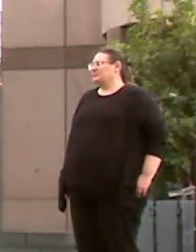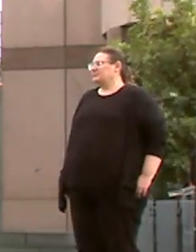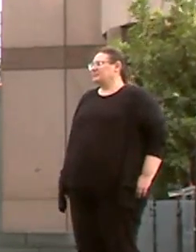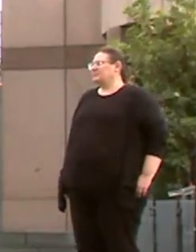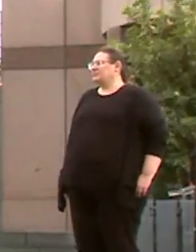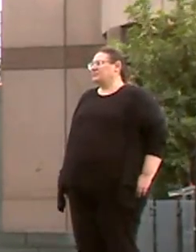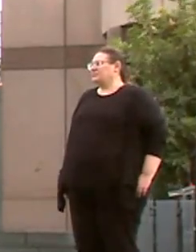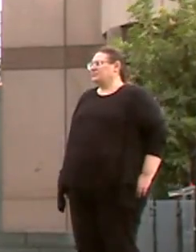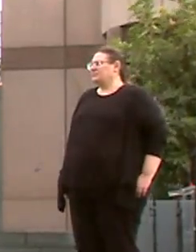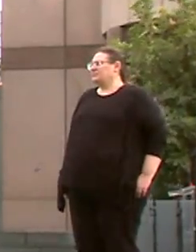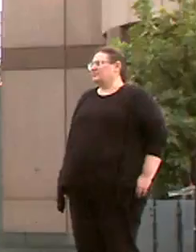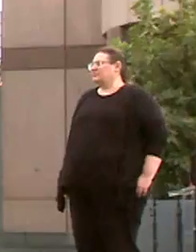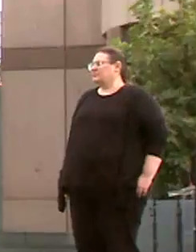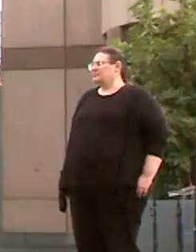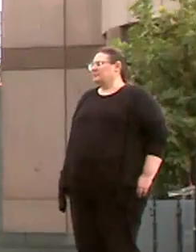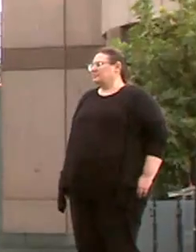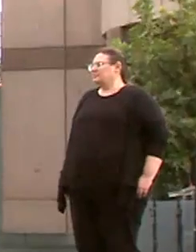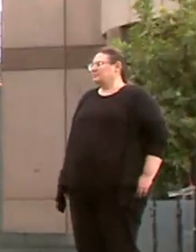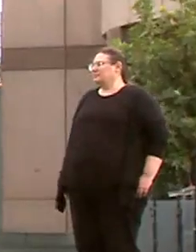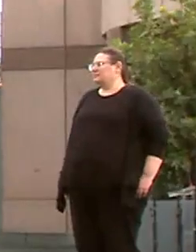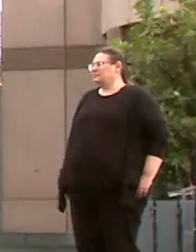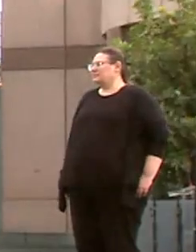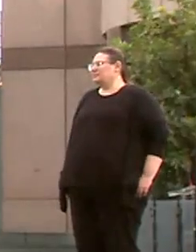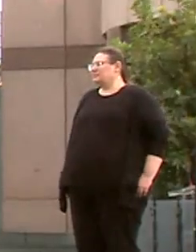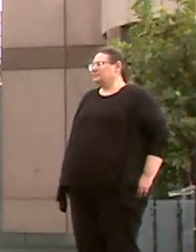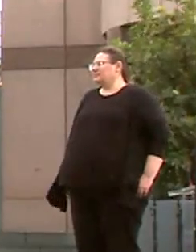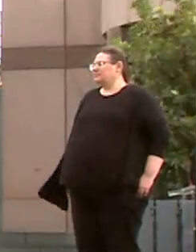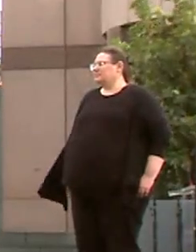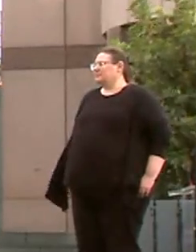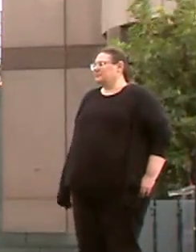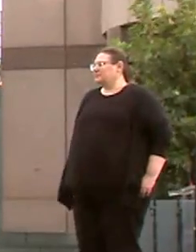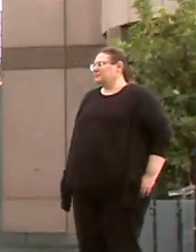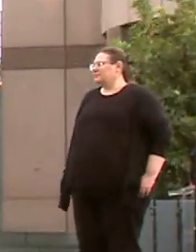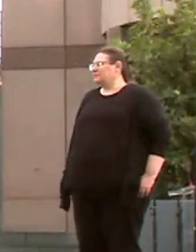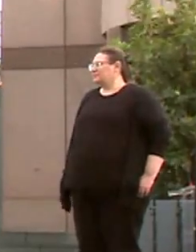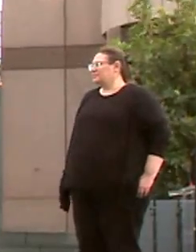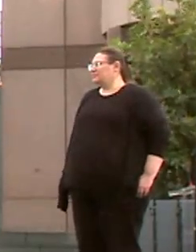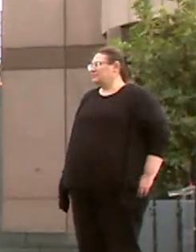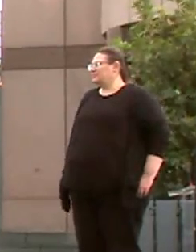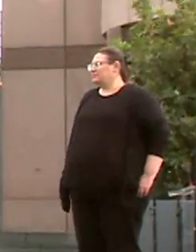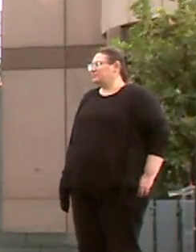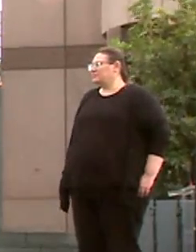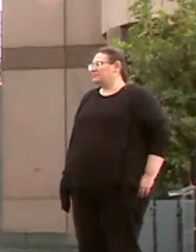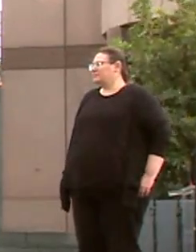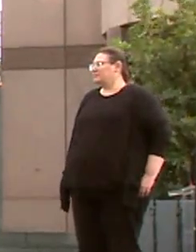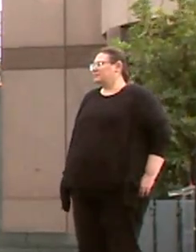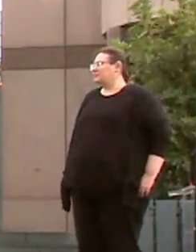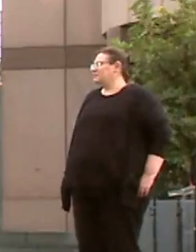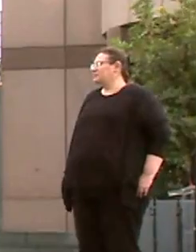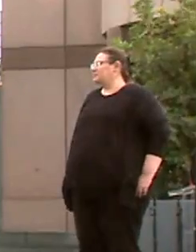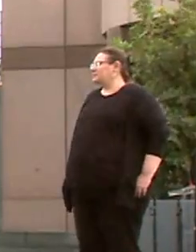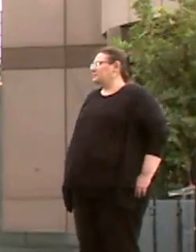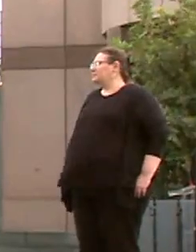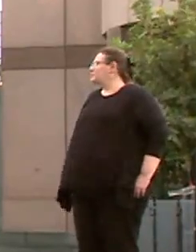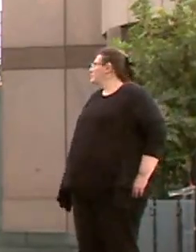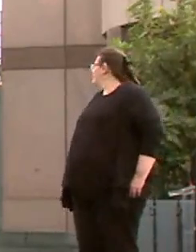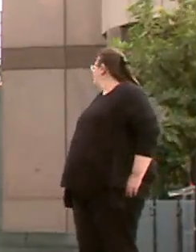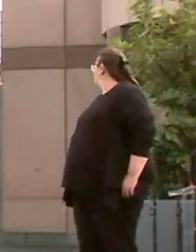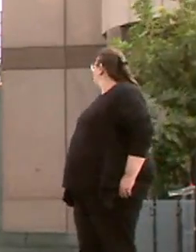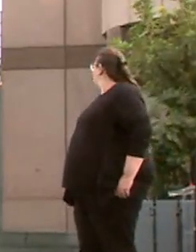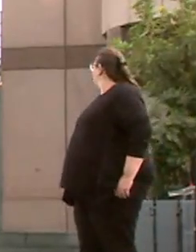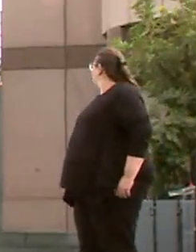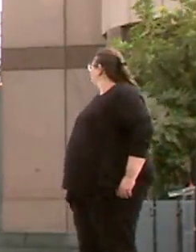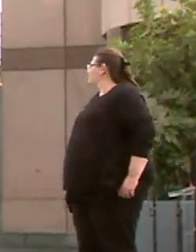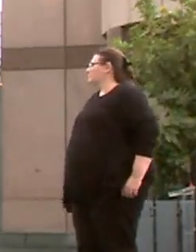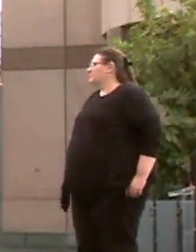tried to get with the casting associate, other producers. I just could not get on that show for the life of me. And then I was at an event where